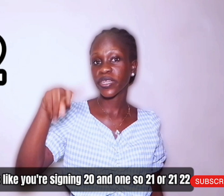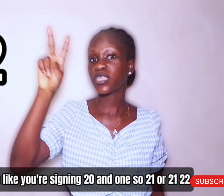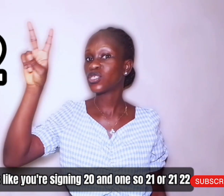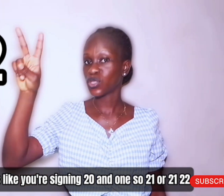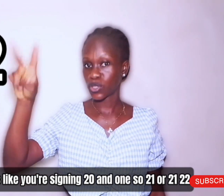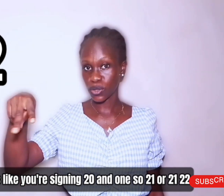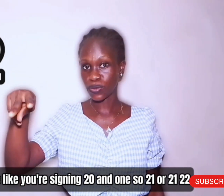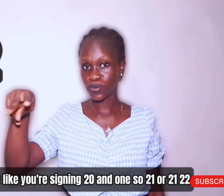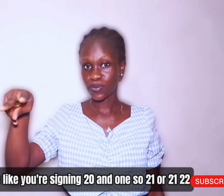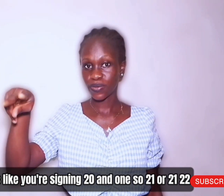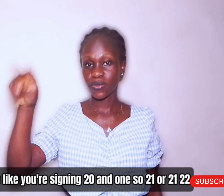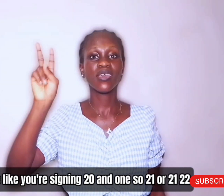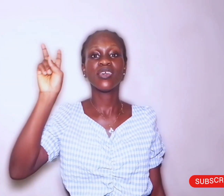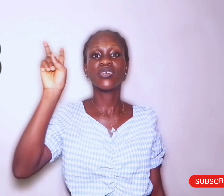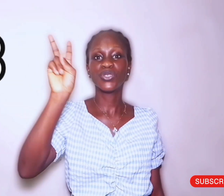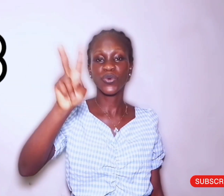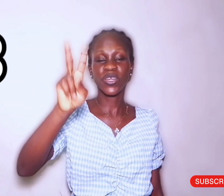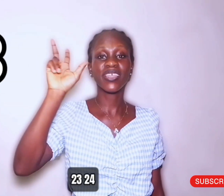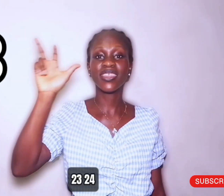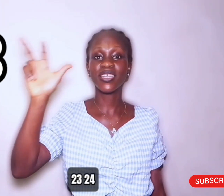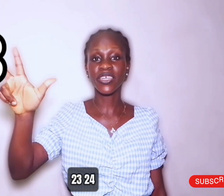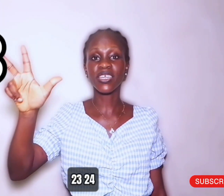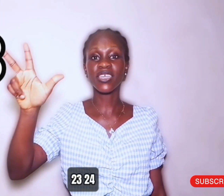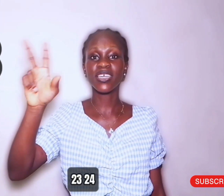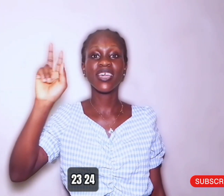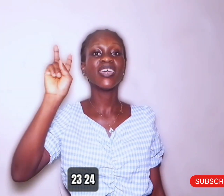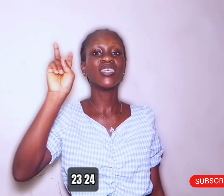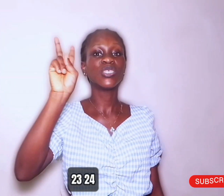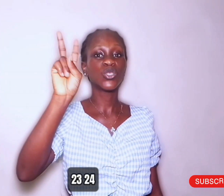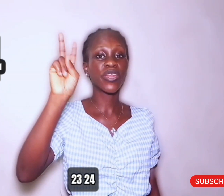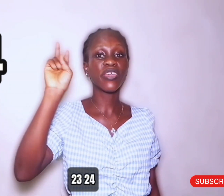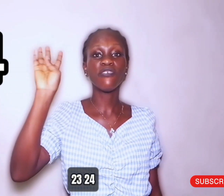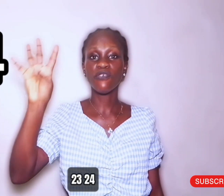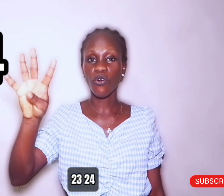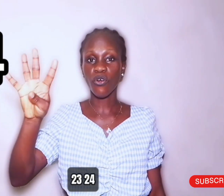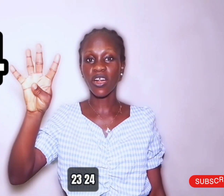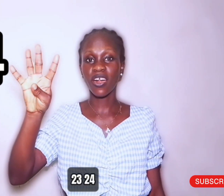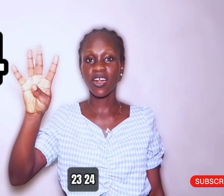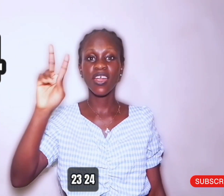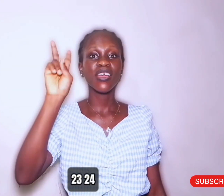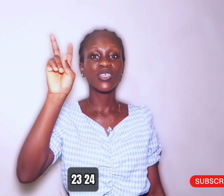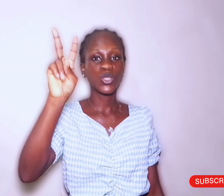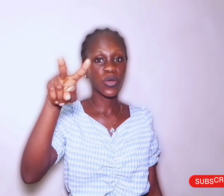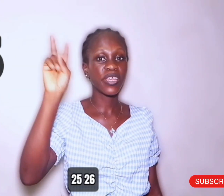22, 23, 24, 25,